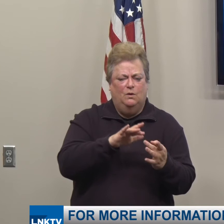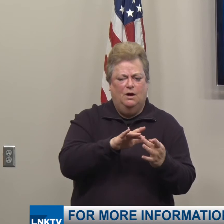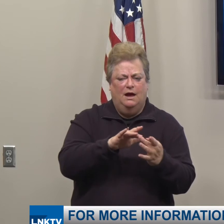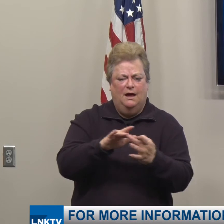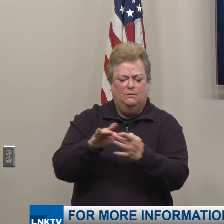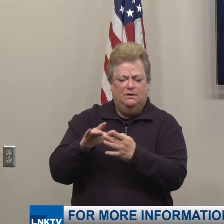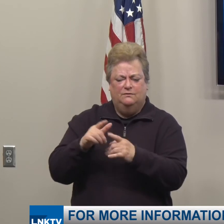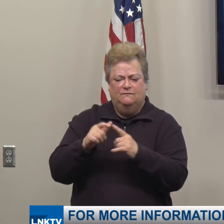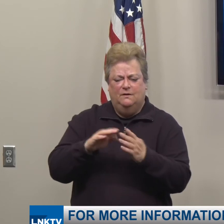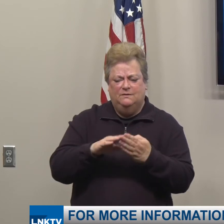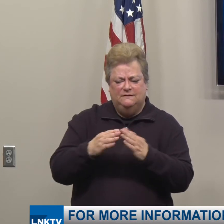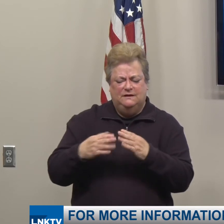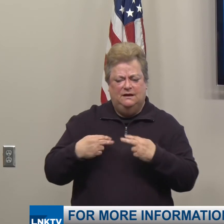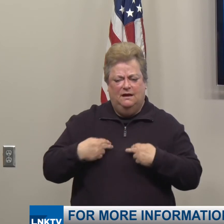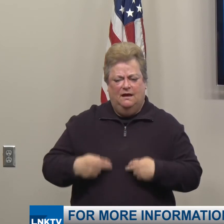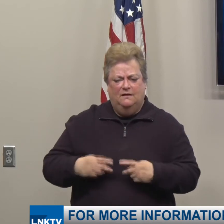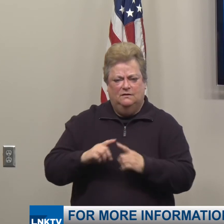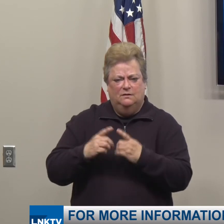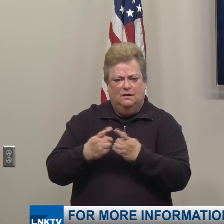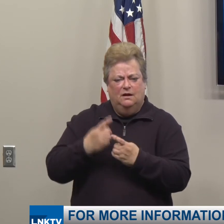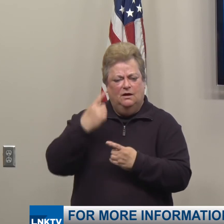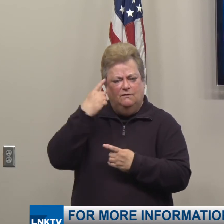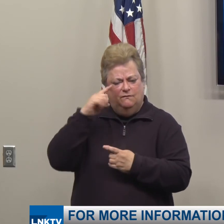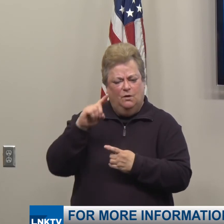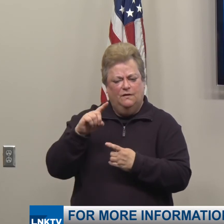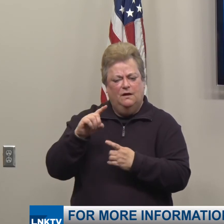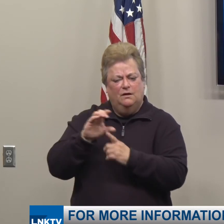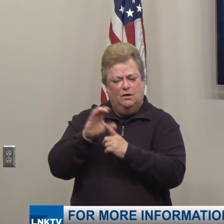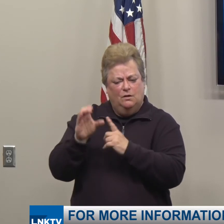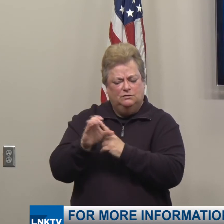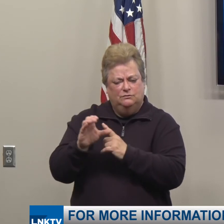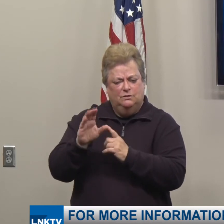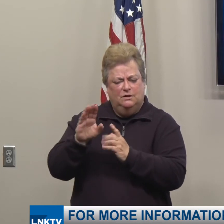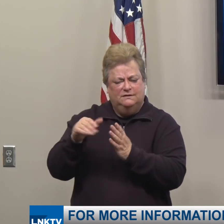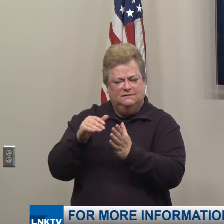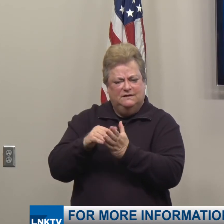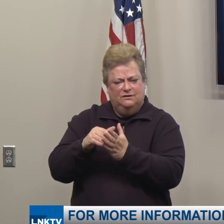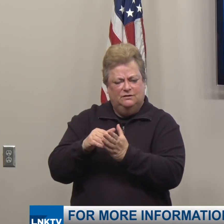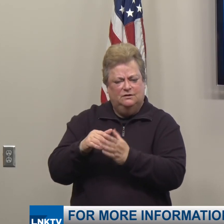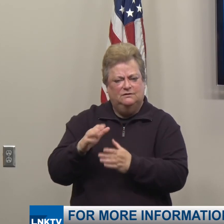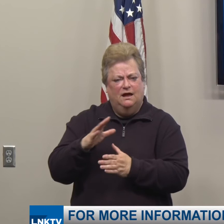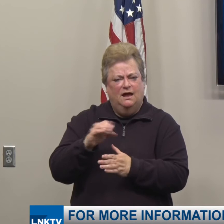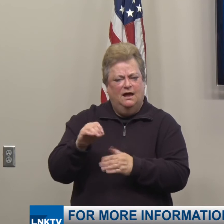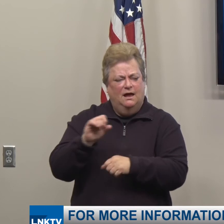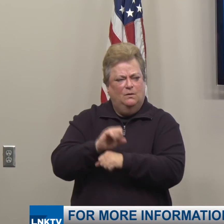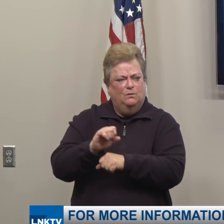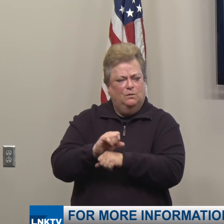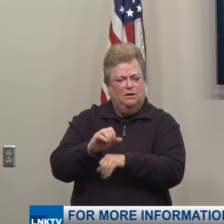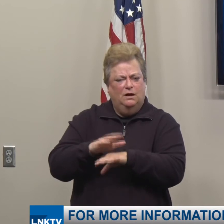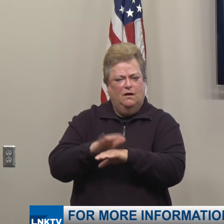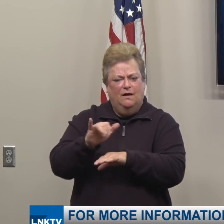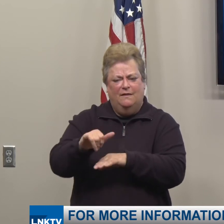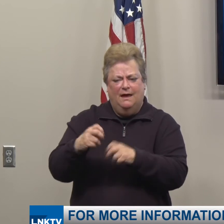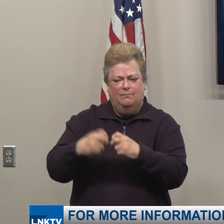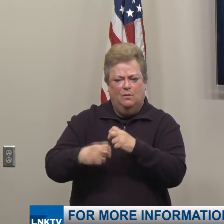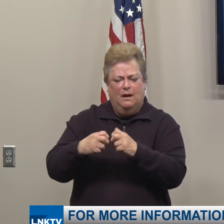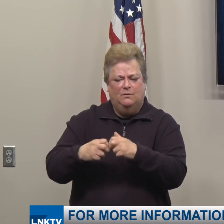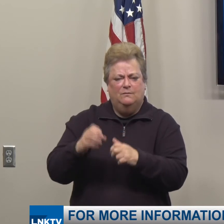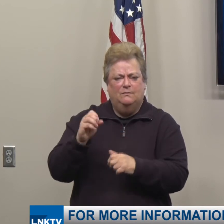health department to the cultural centers and sort of working on that problem